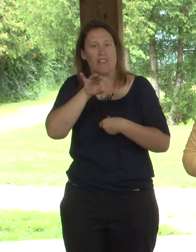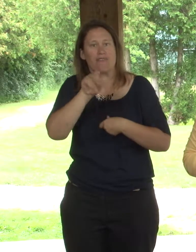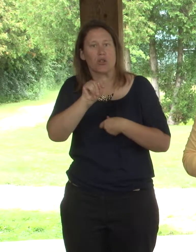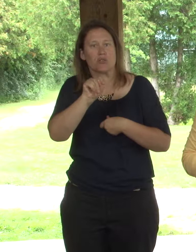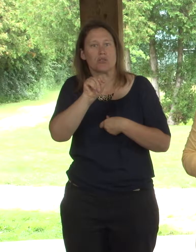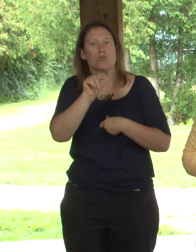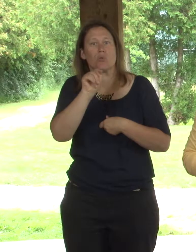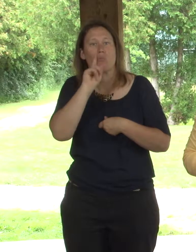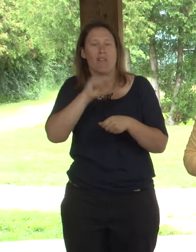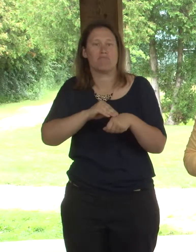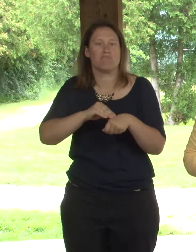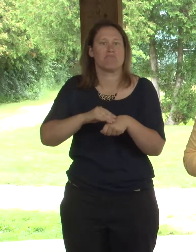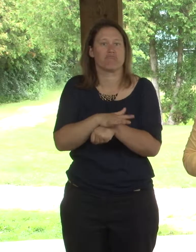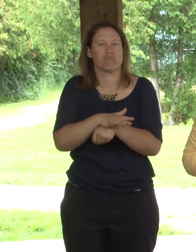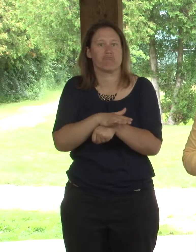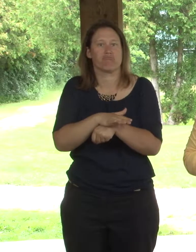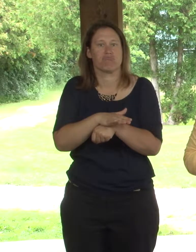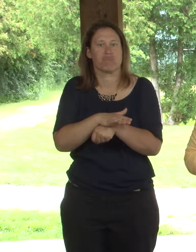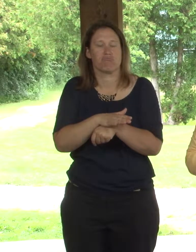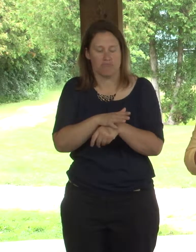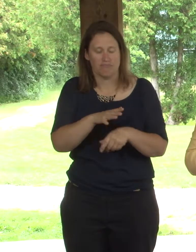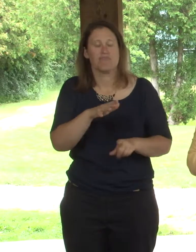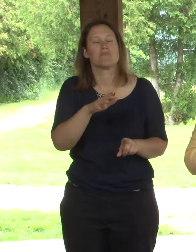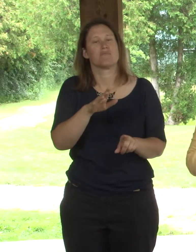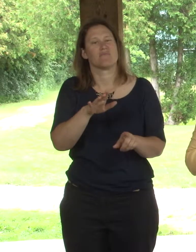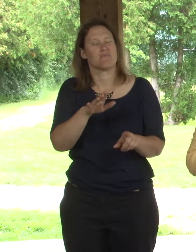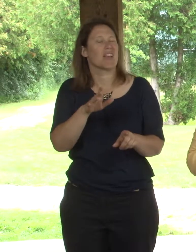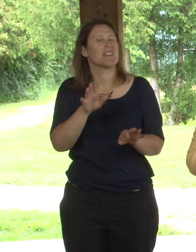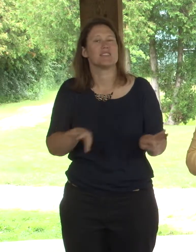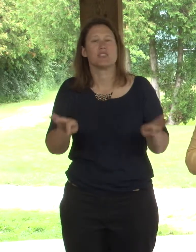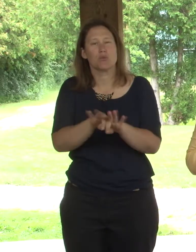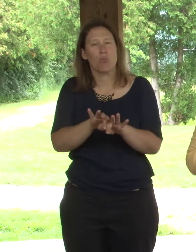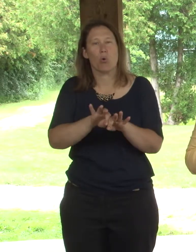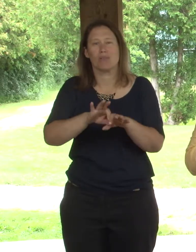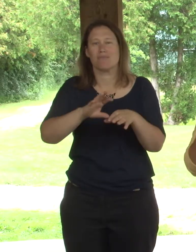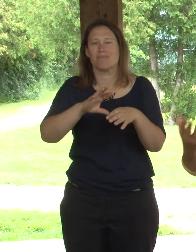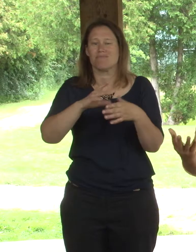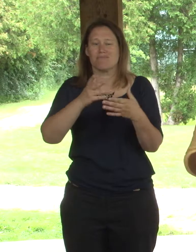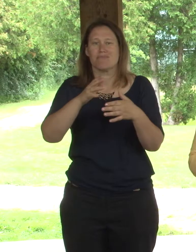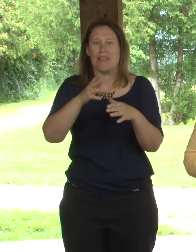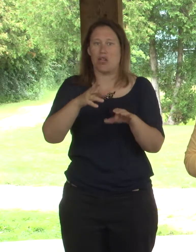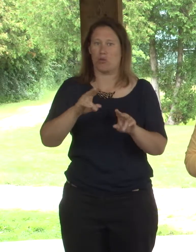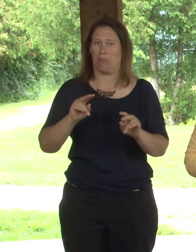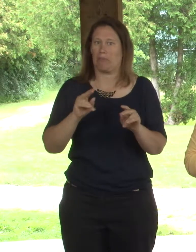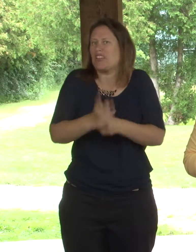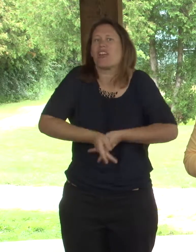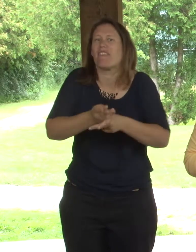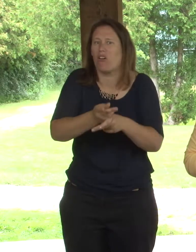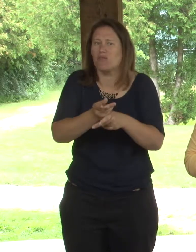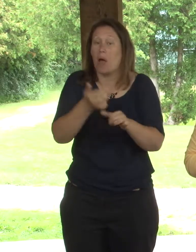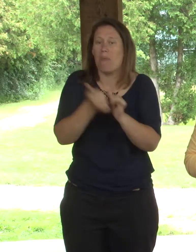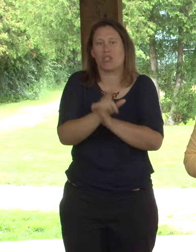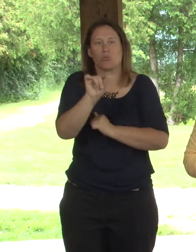skin around our feet. So it's important that we monitor. And, sometimes we